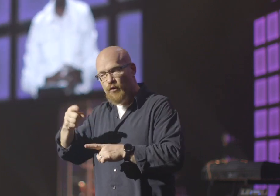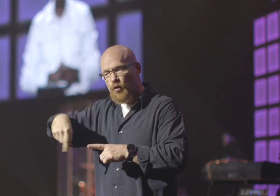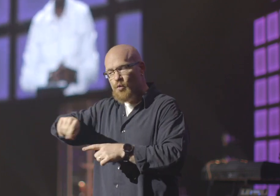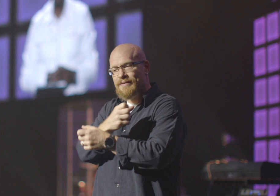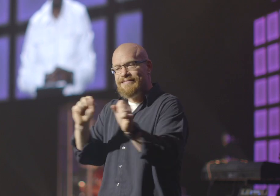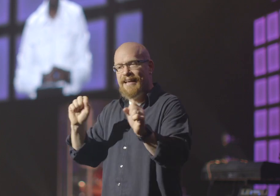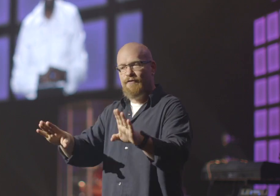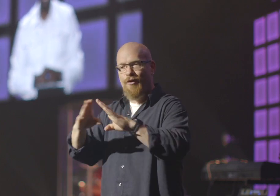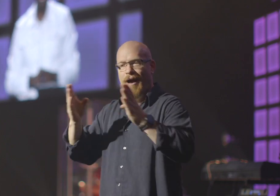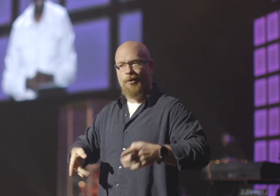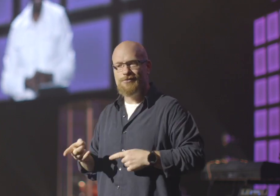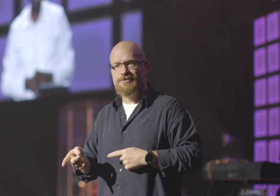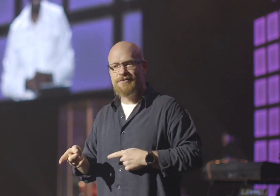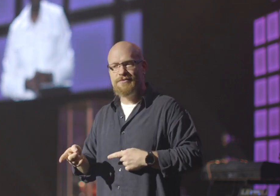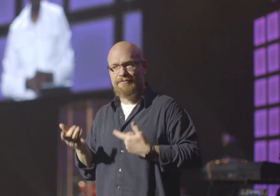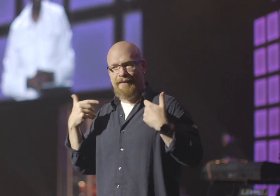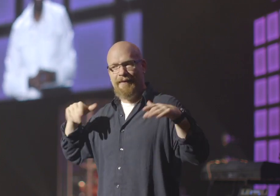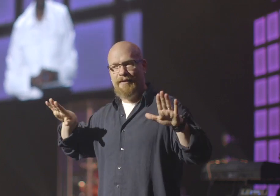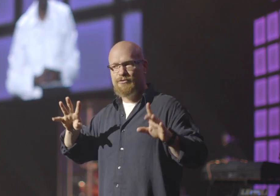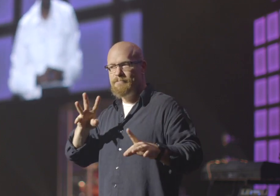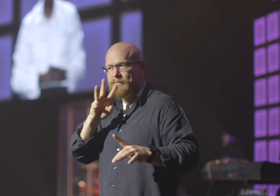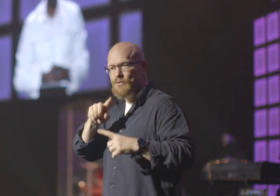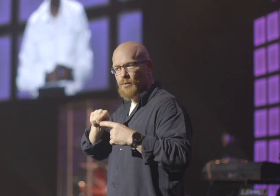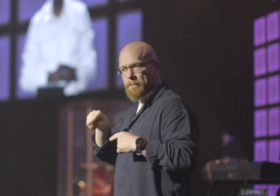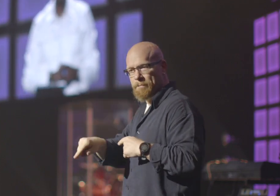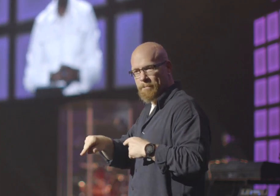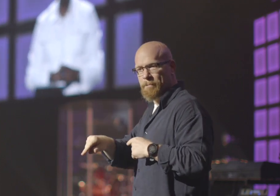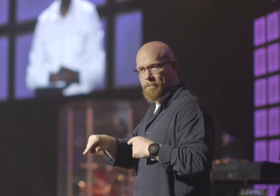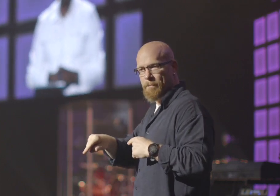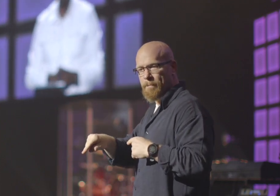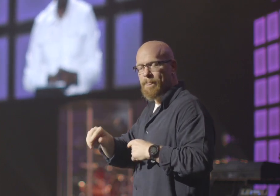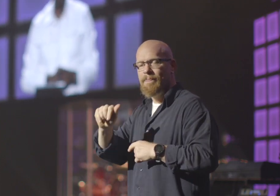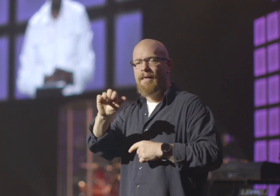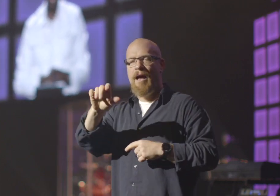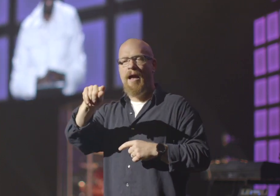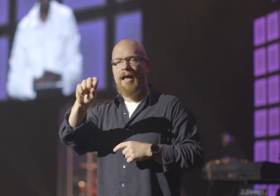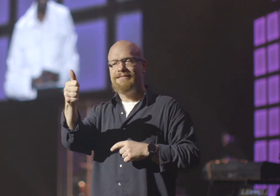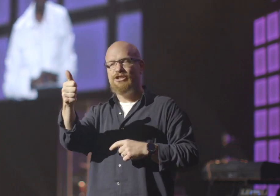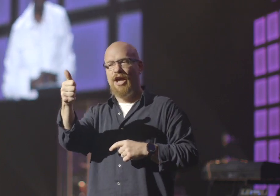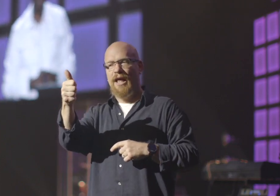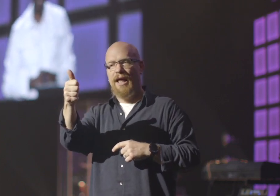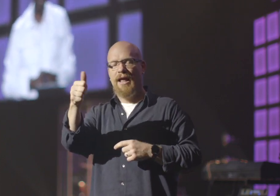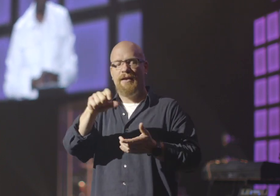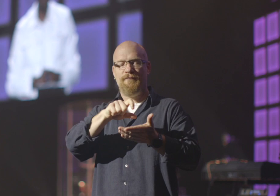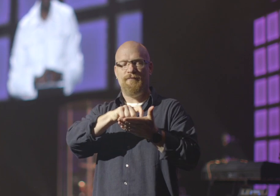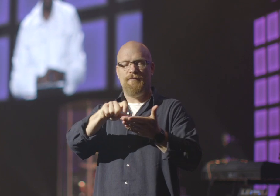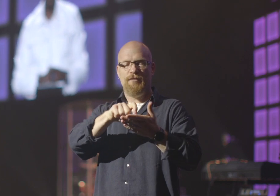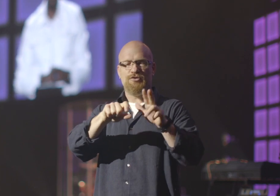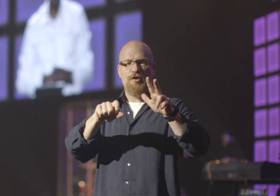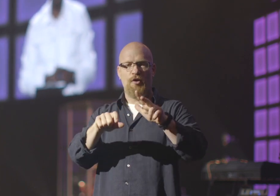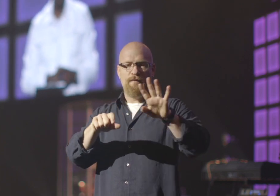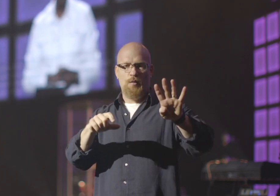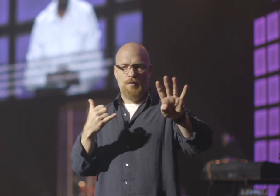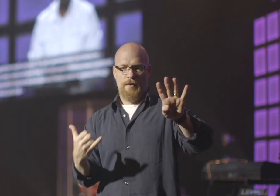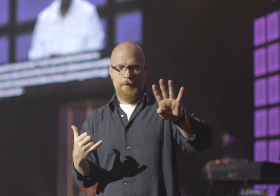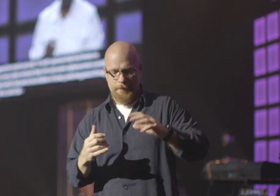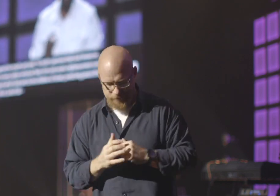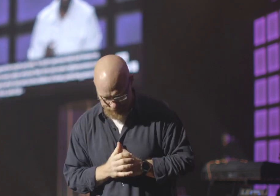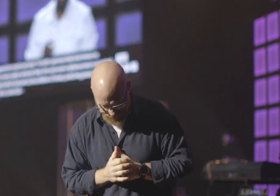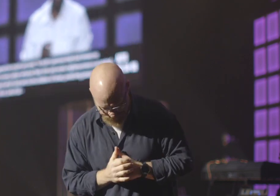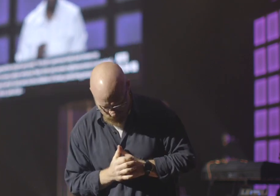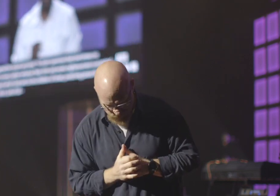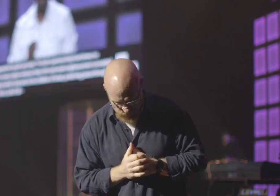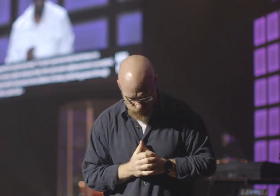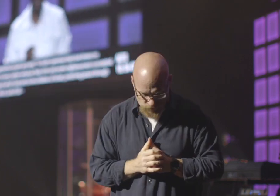let's pick this up at Acts chapter 10, verse 34. Acts chapter 10, verse 34.